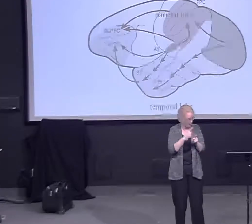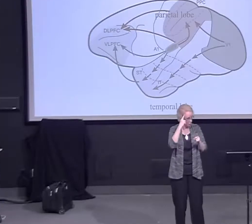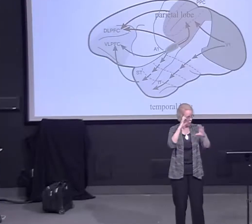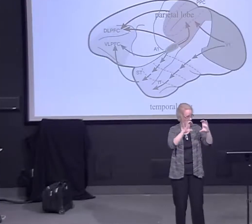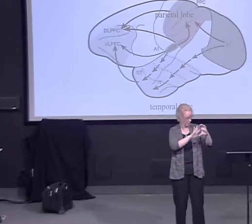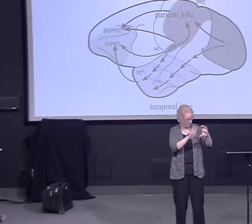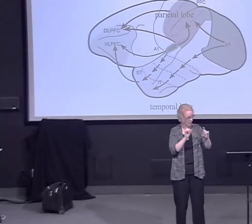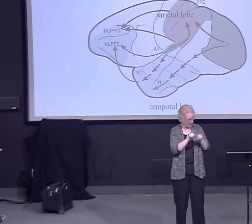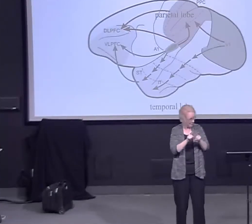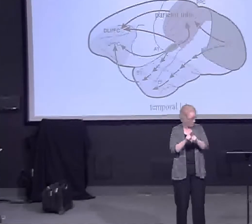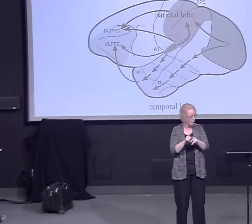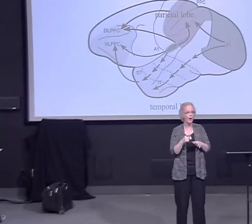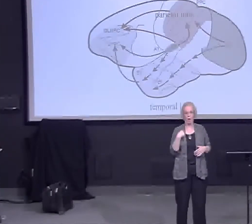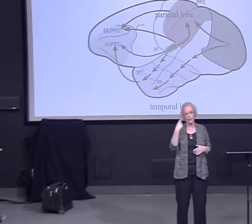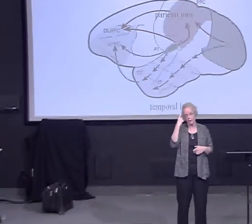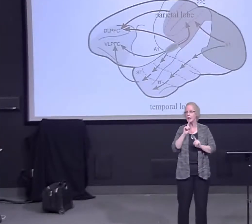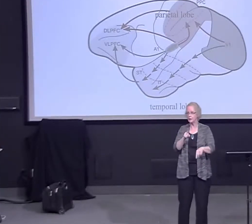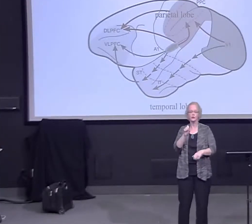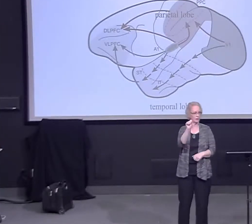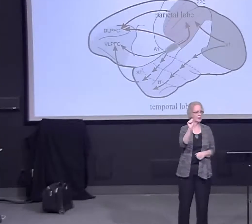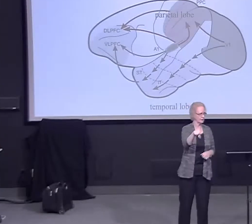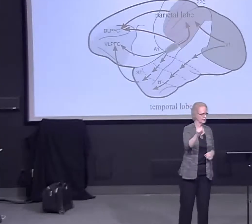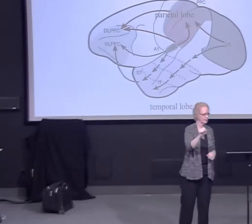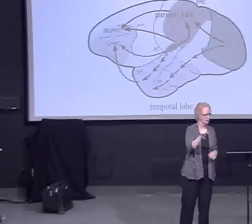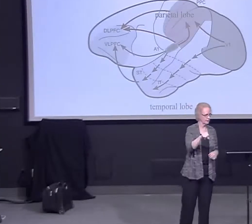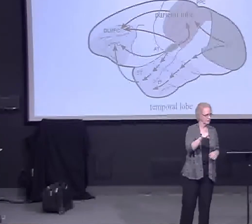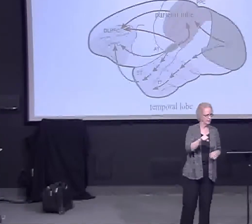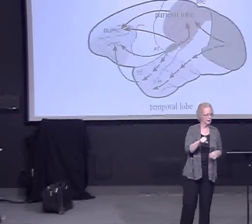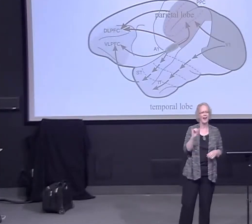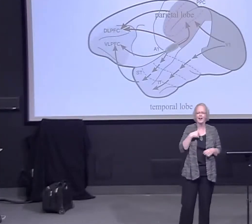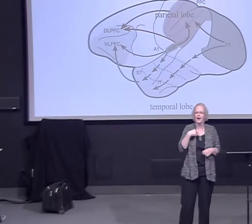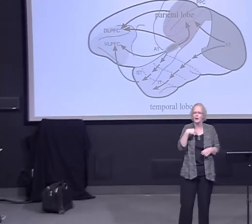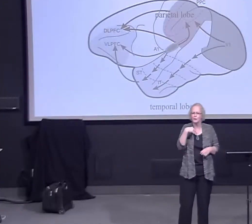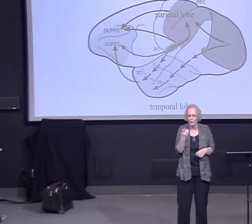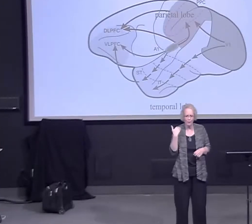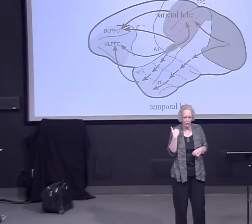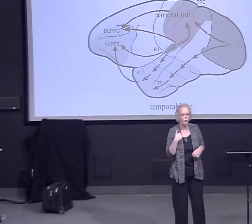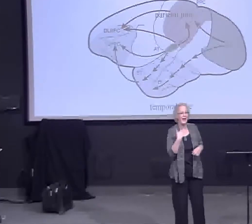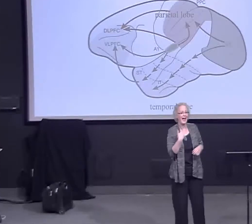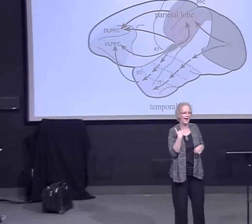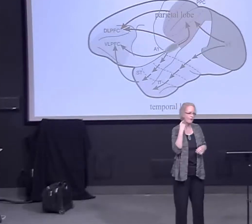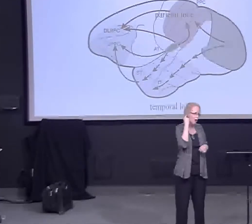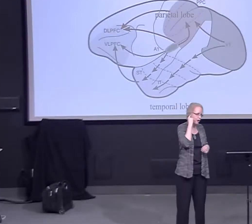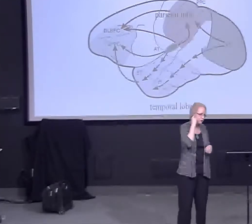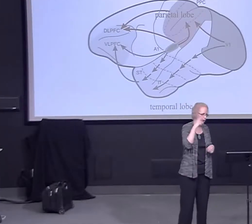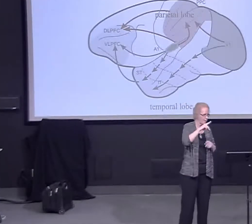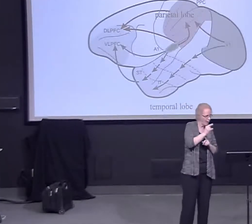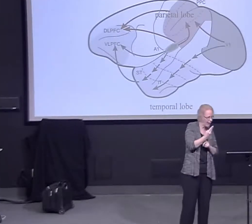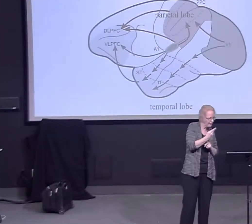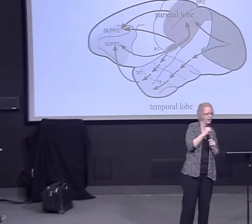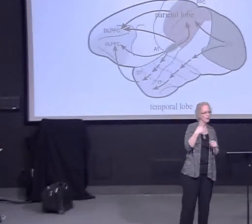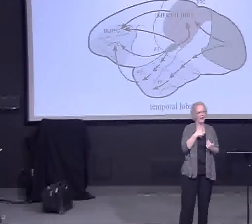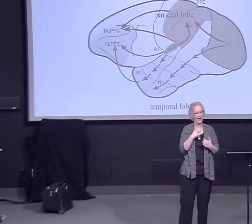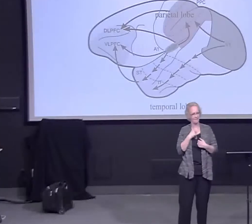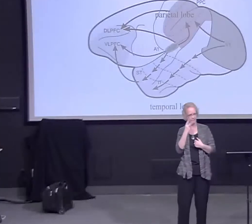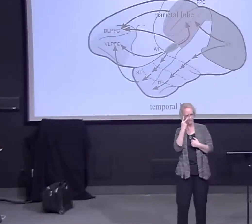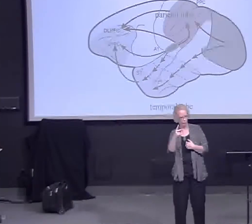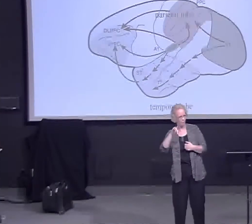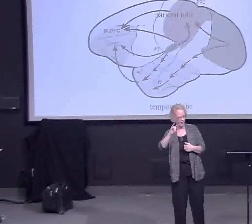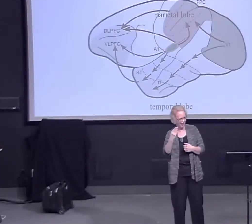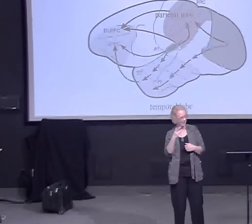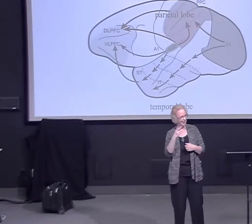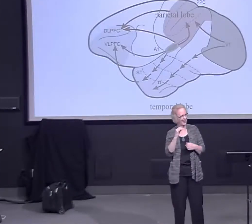to, there are visual pathways that parallel those in the auditory pathways, and we actually had a nice discussion in one of